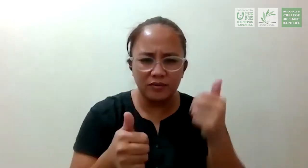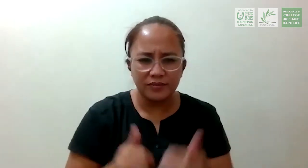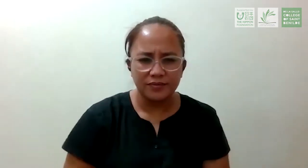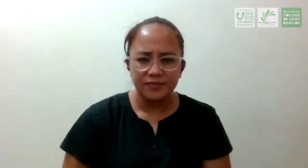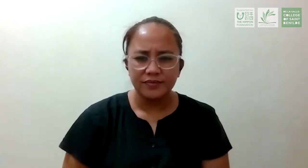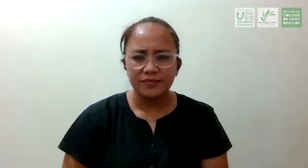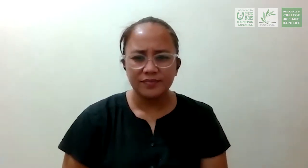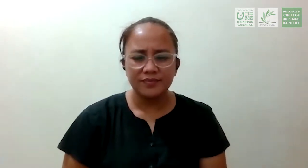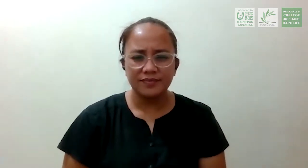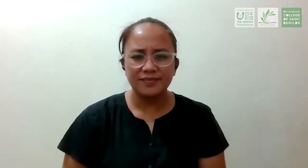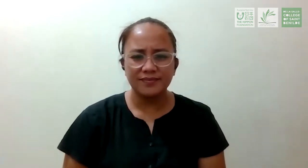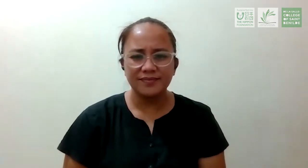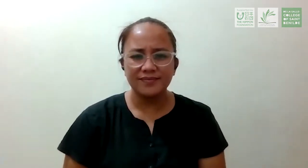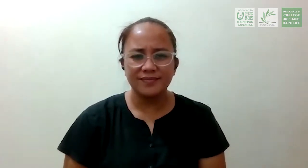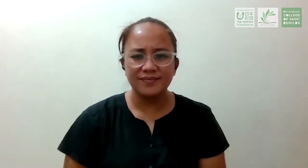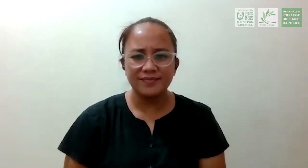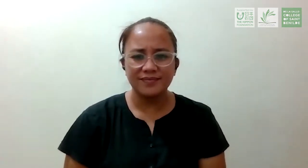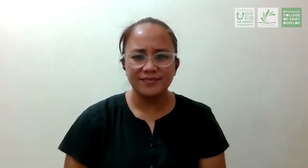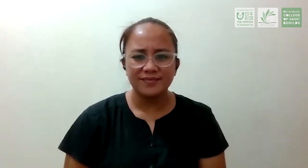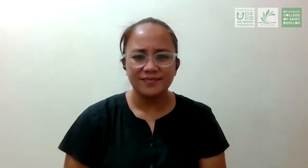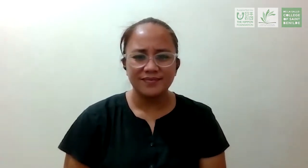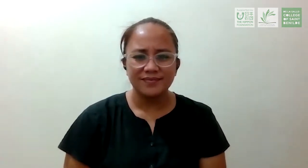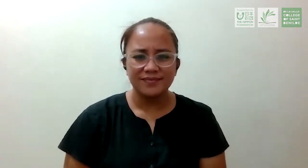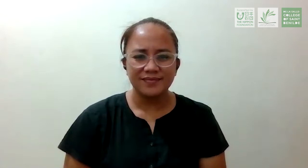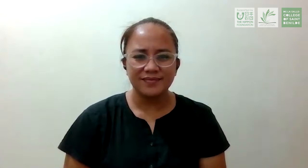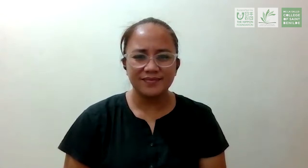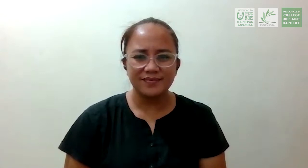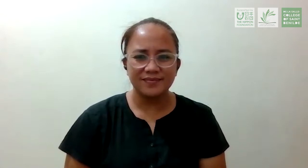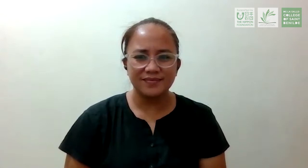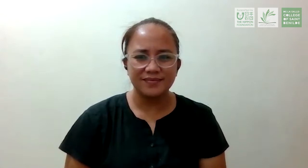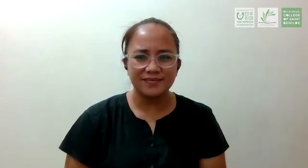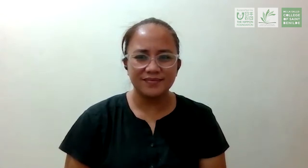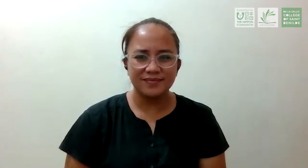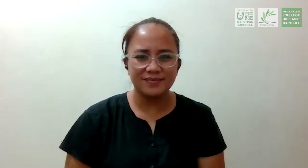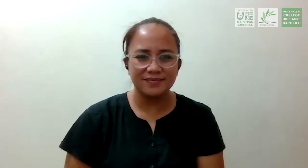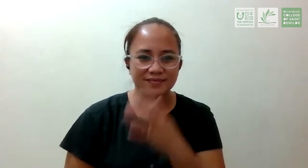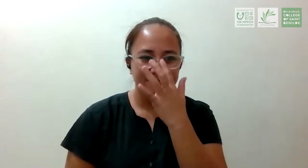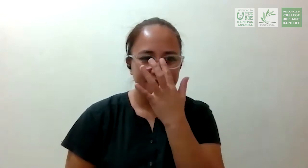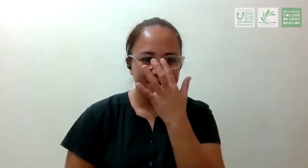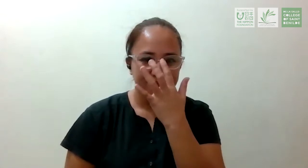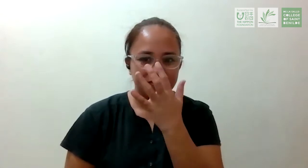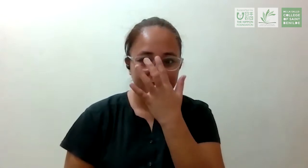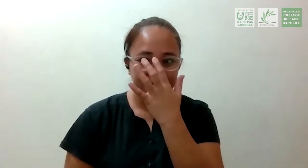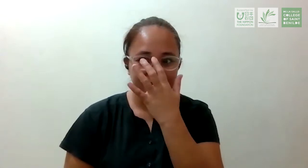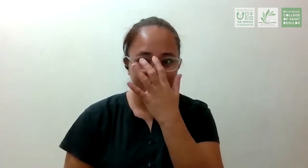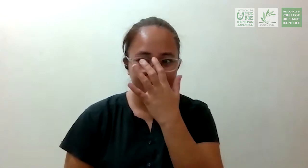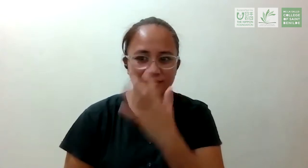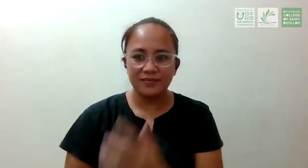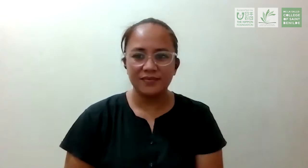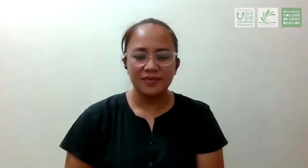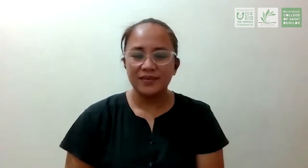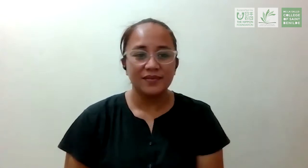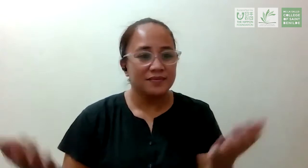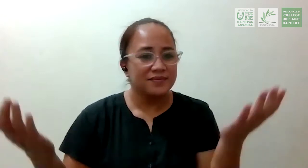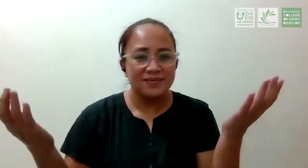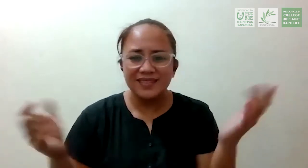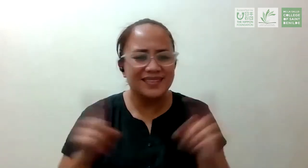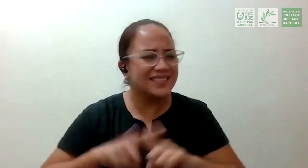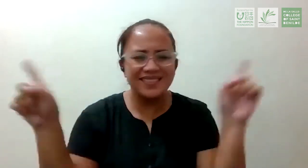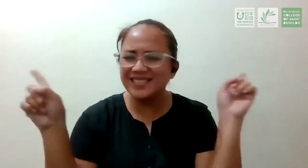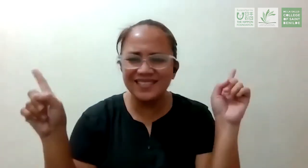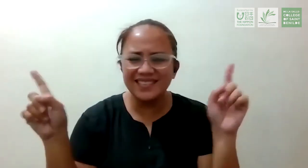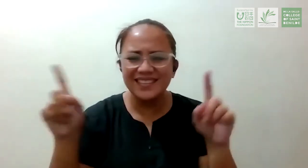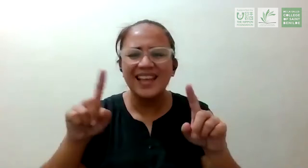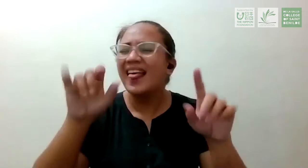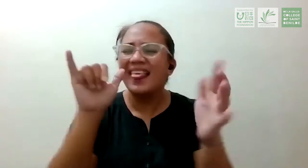Hearing, but they were also from the deaf community. So it Well, was then curious. that's different. That's